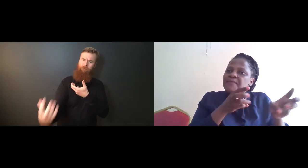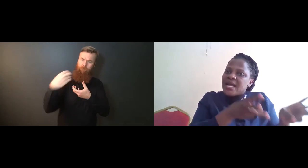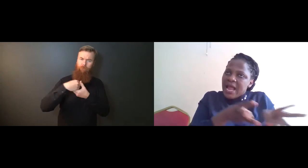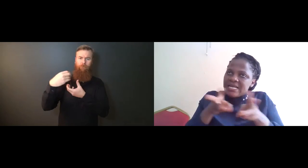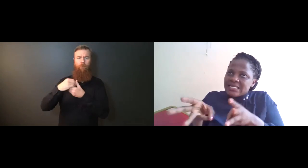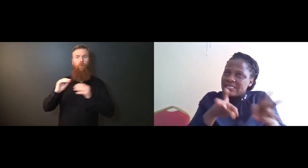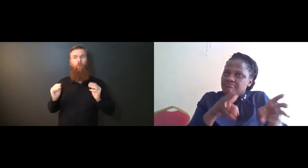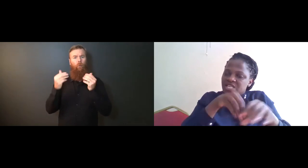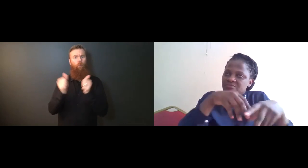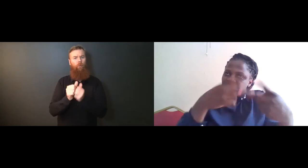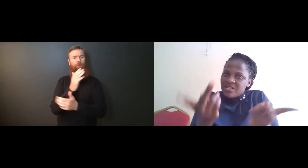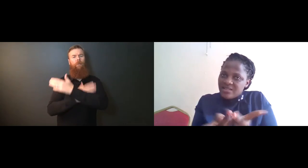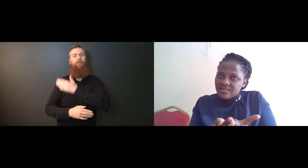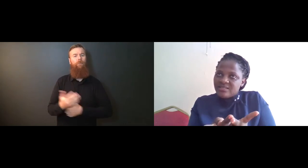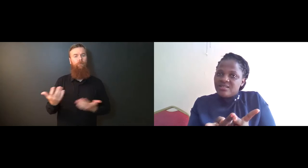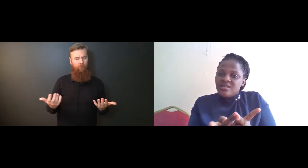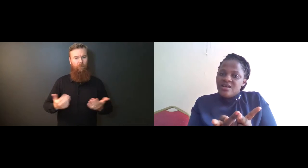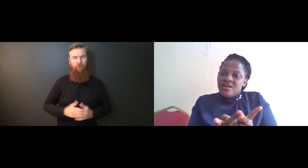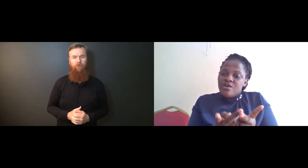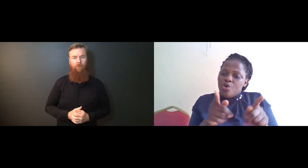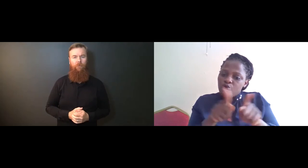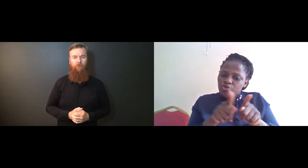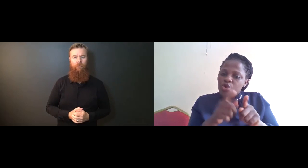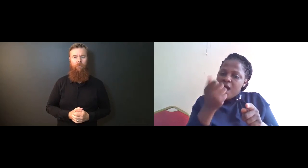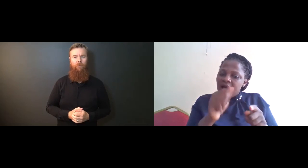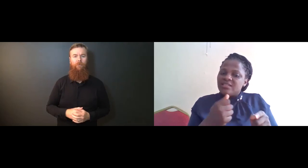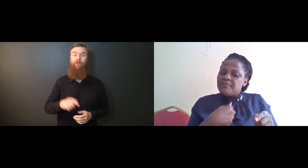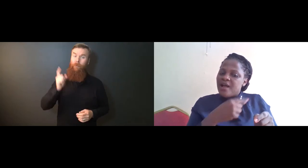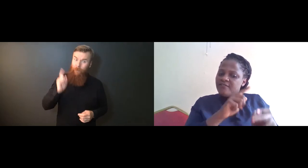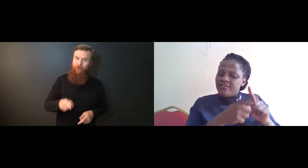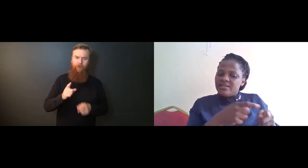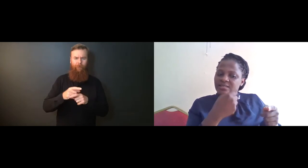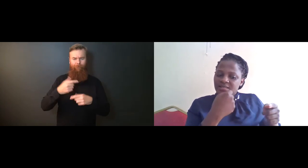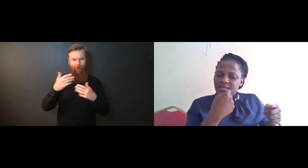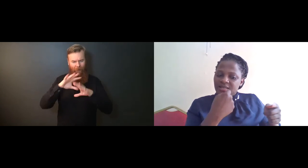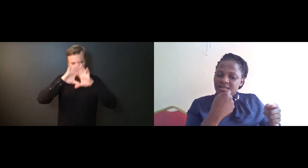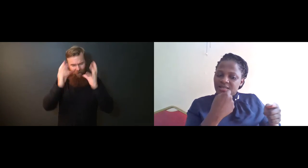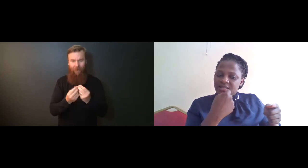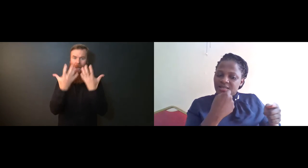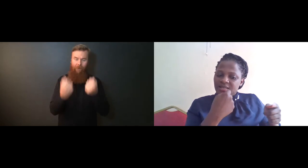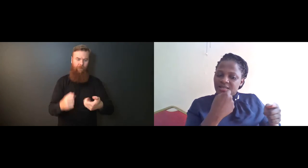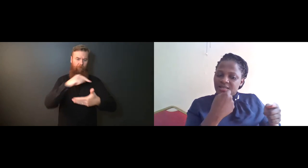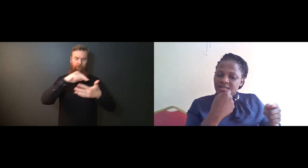Let us have that inclusive approach, a mechanism to see that we are available in those.